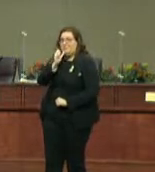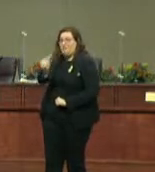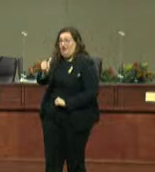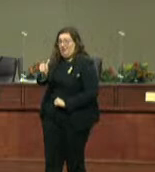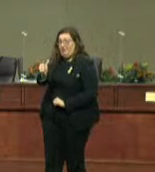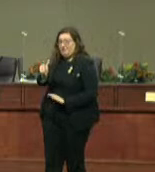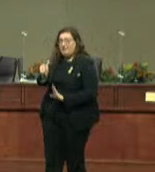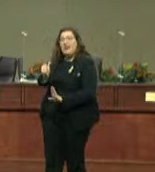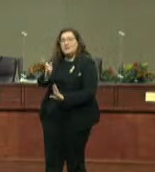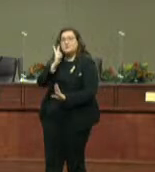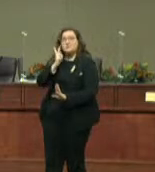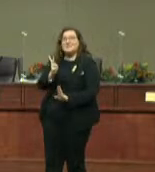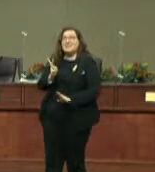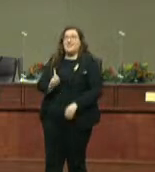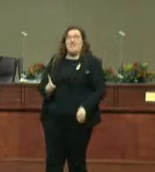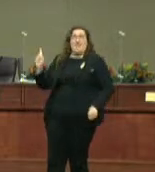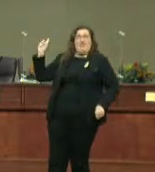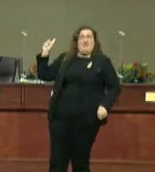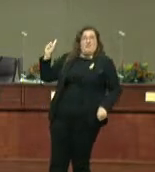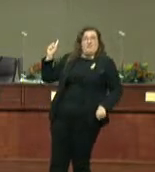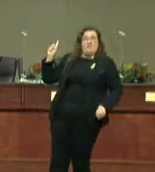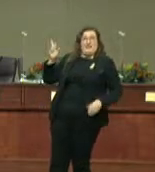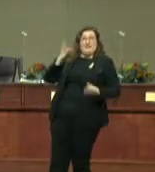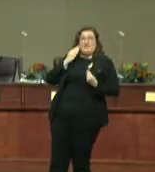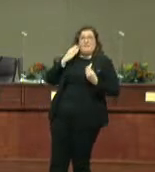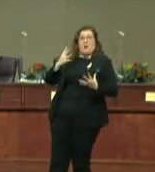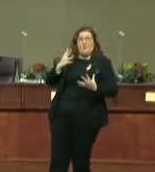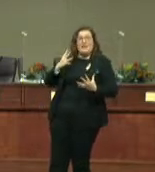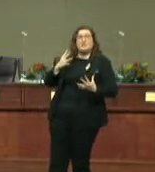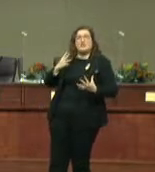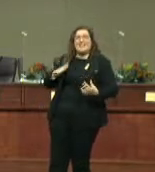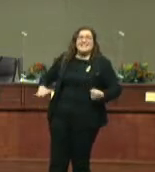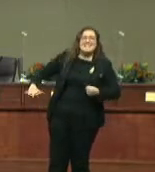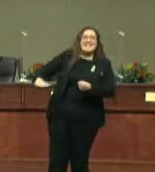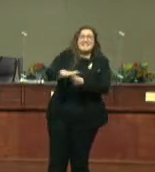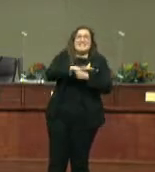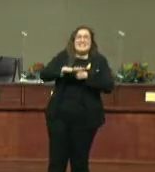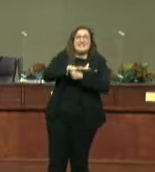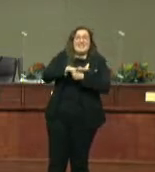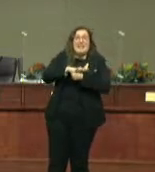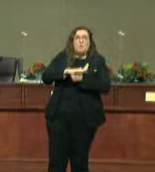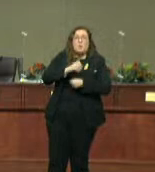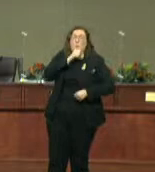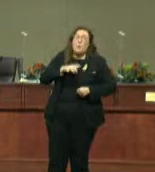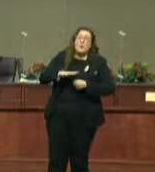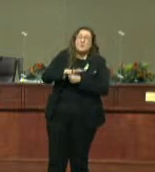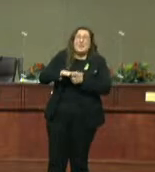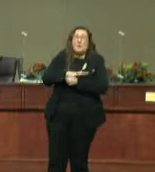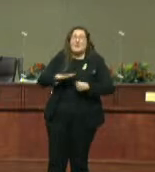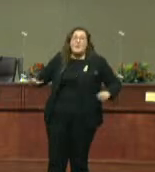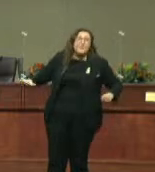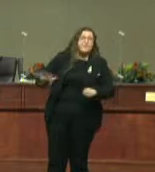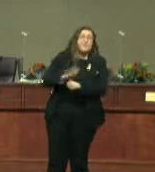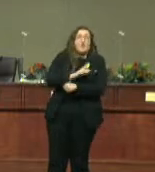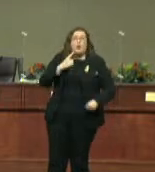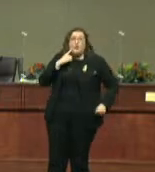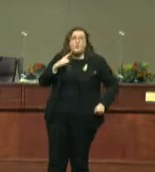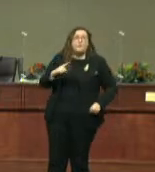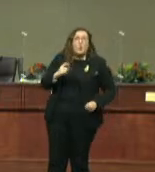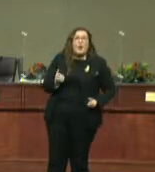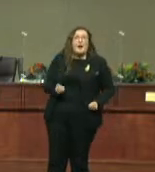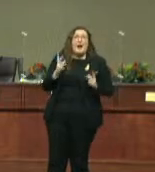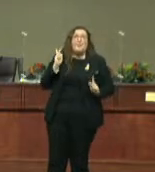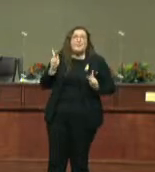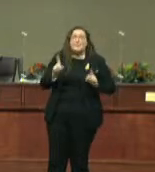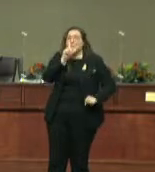This is our countrywide hospital census for COVID-19 cases. So on the